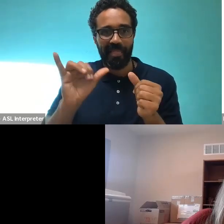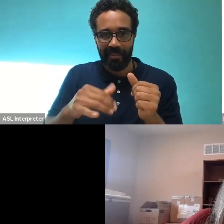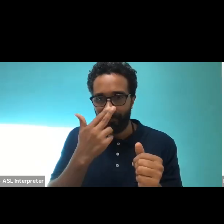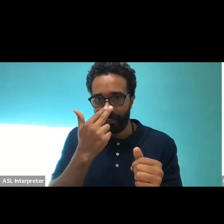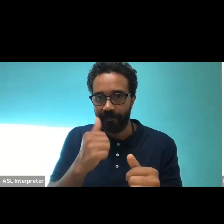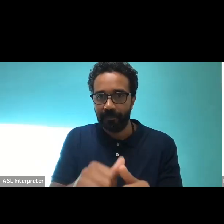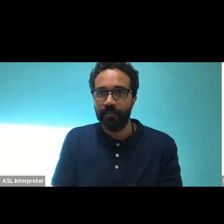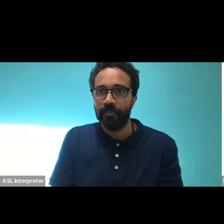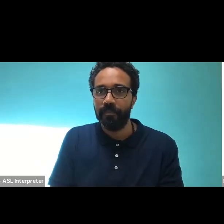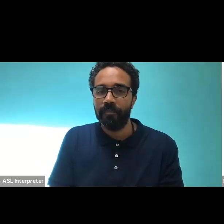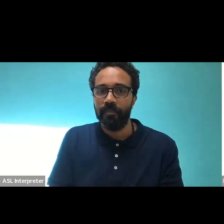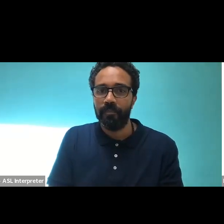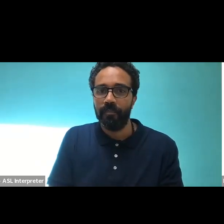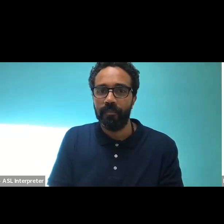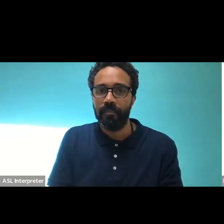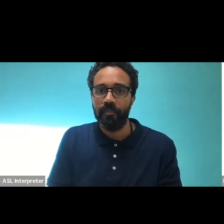You know,